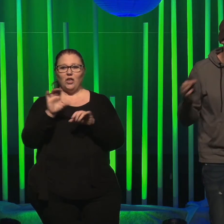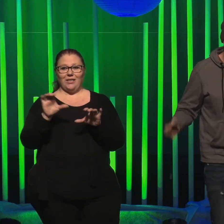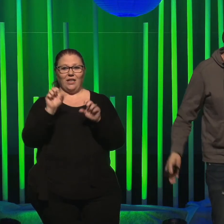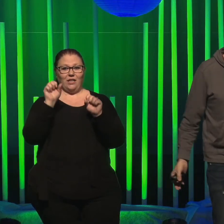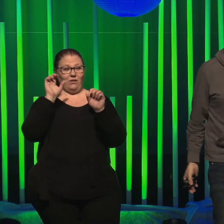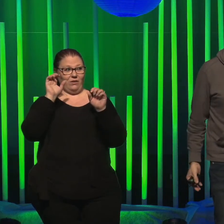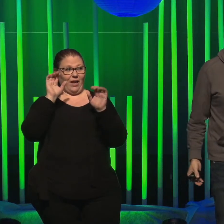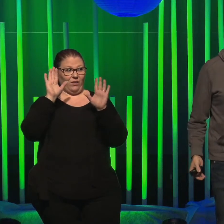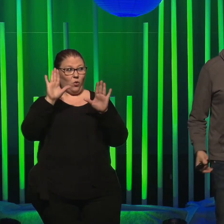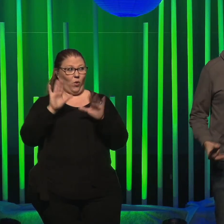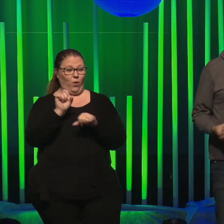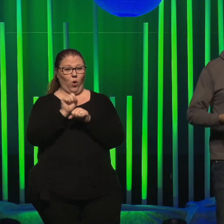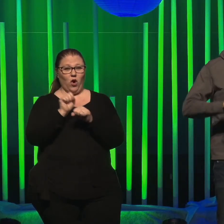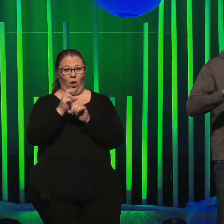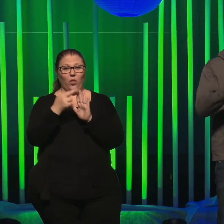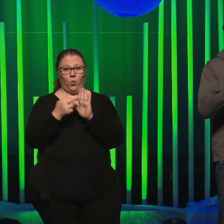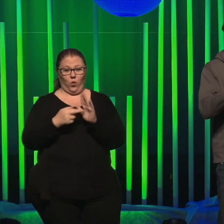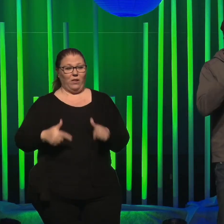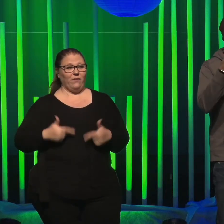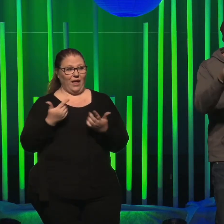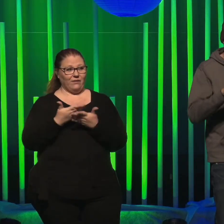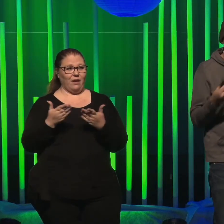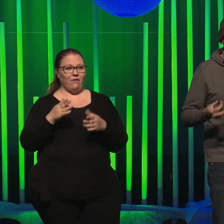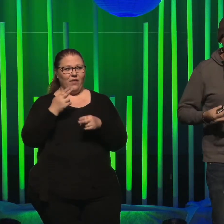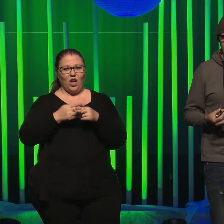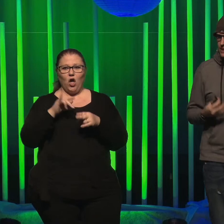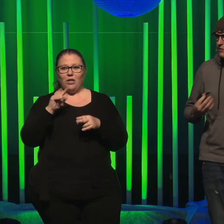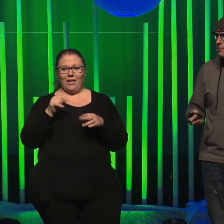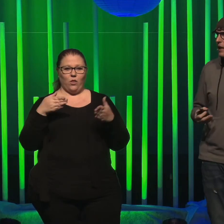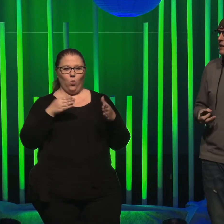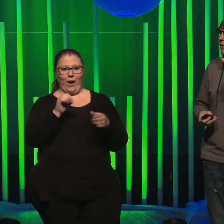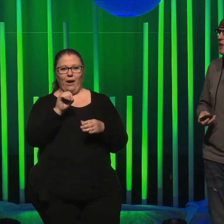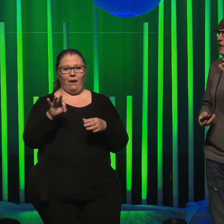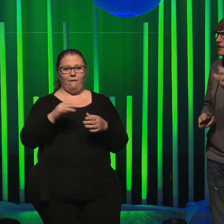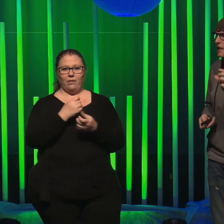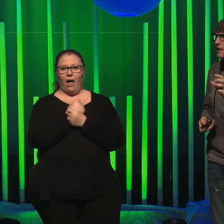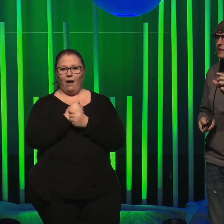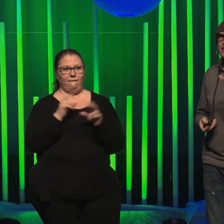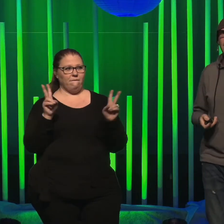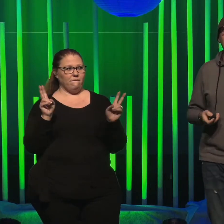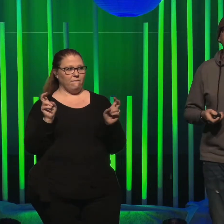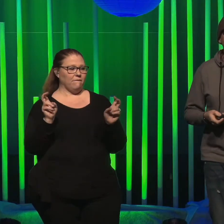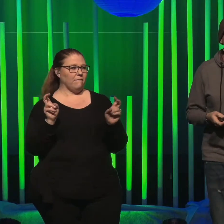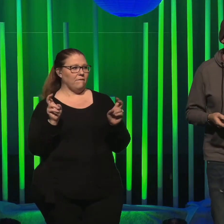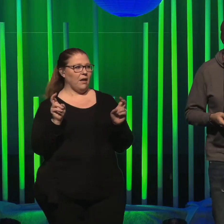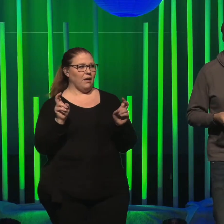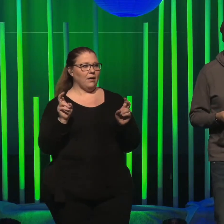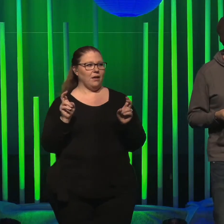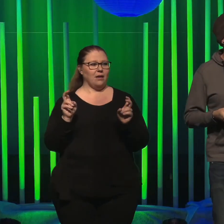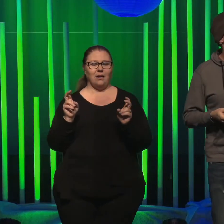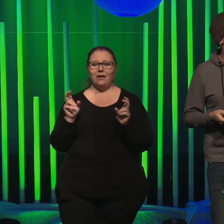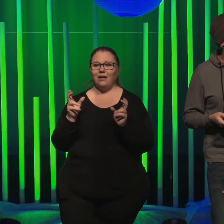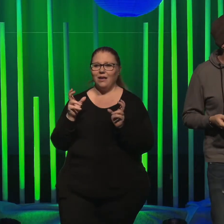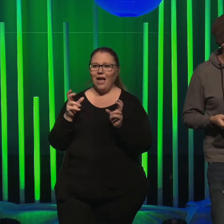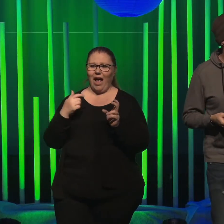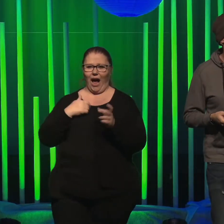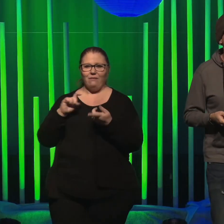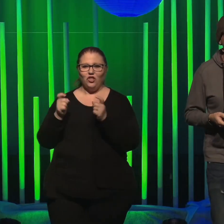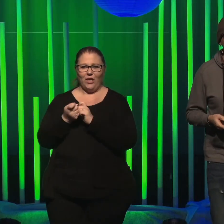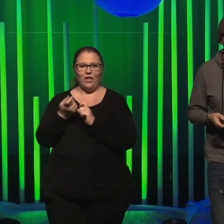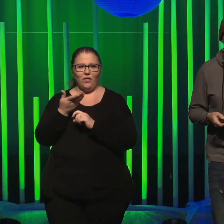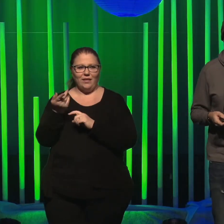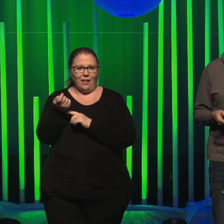called it a way of love. And so what I've done is kind of adapted some of the stuff to them, but I love that they say this. They say that a rule of life is a